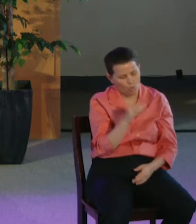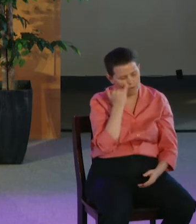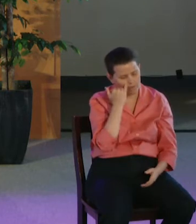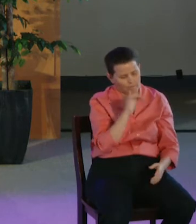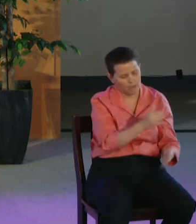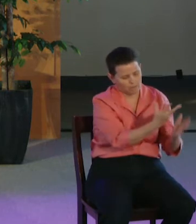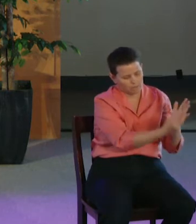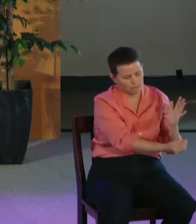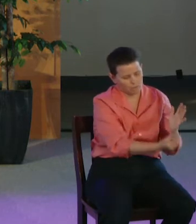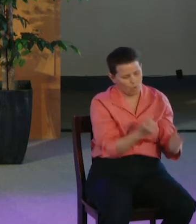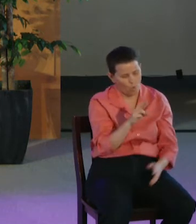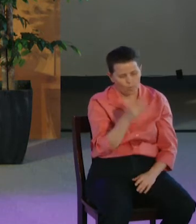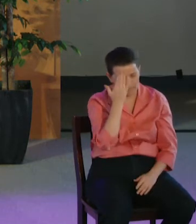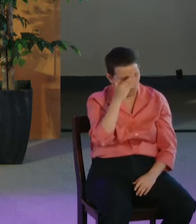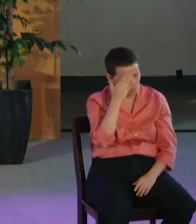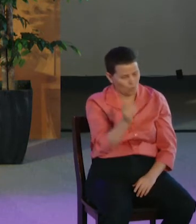or we don't know where they're located.